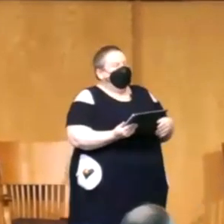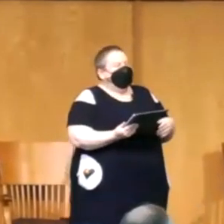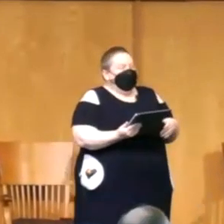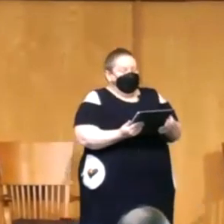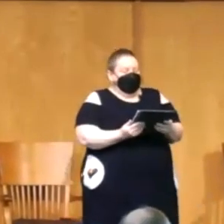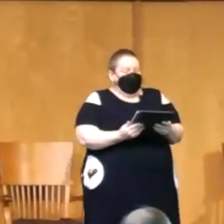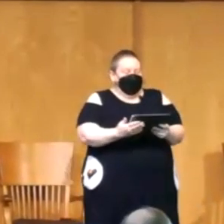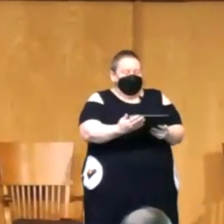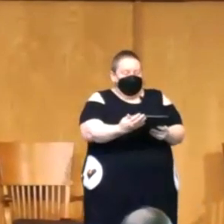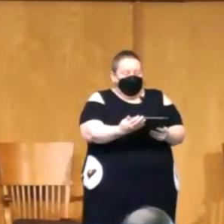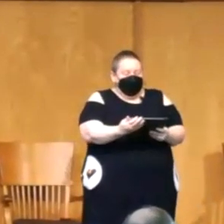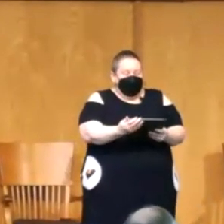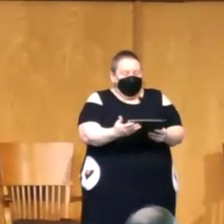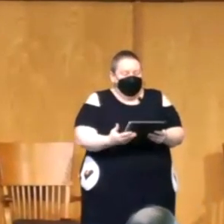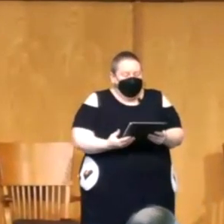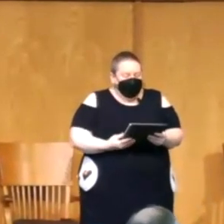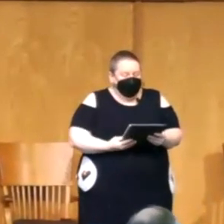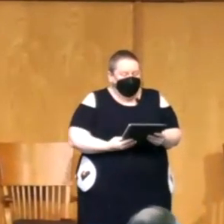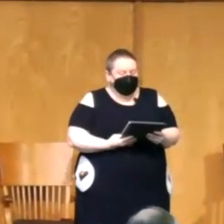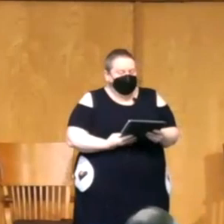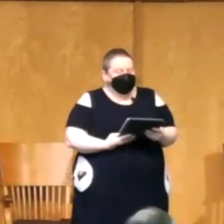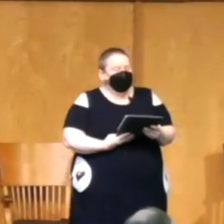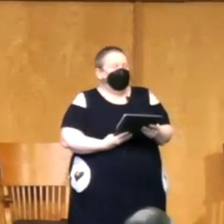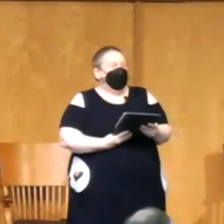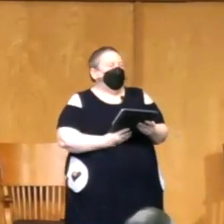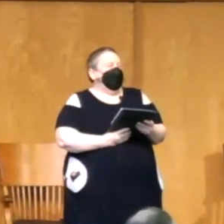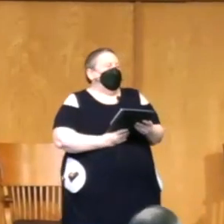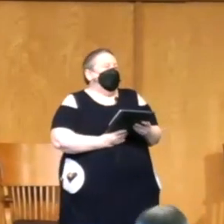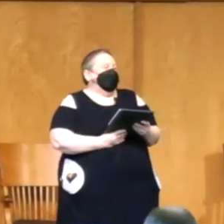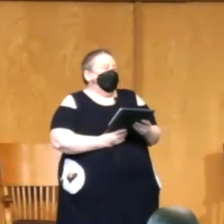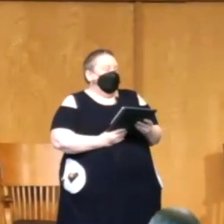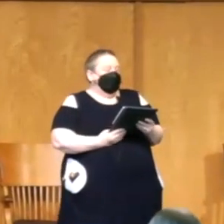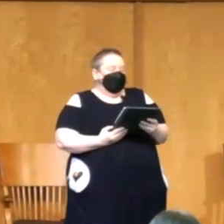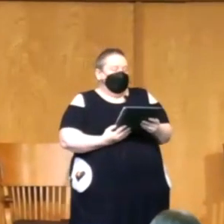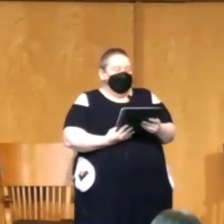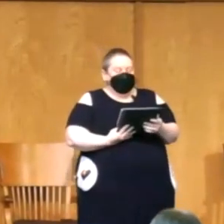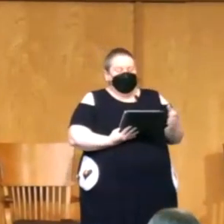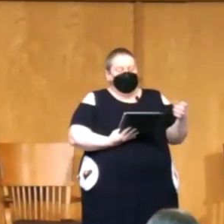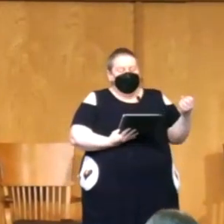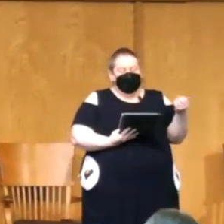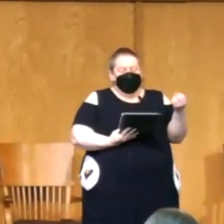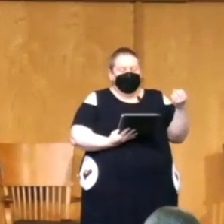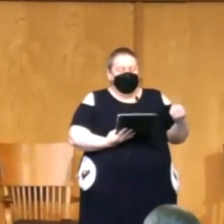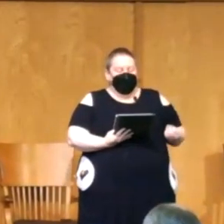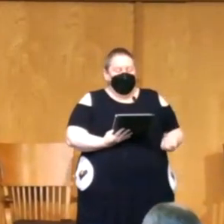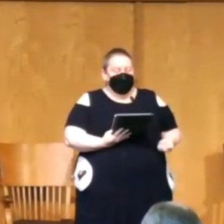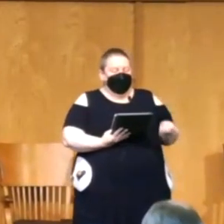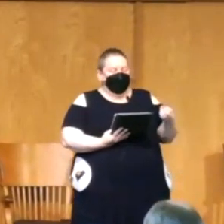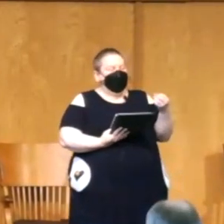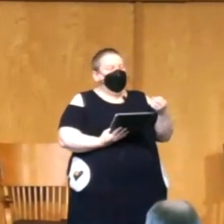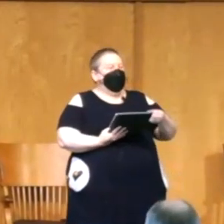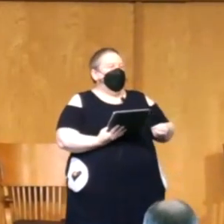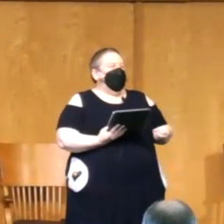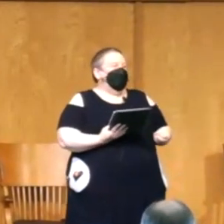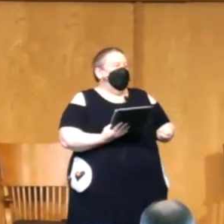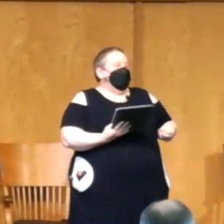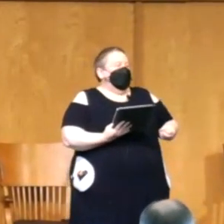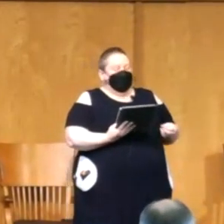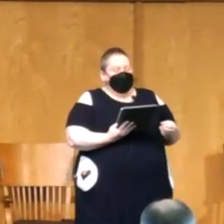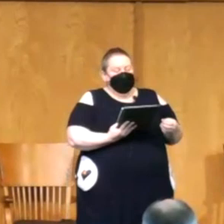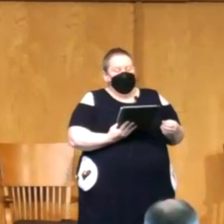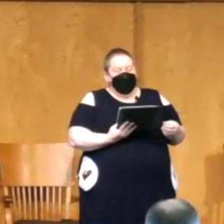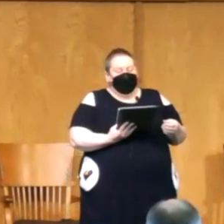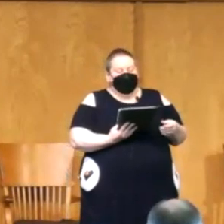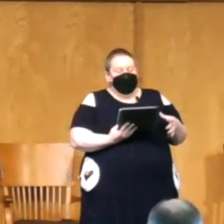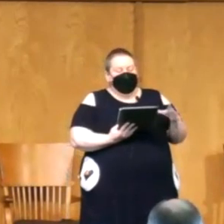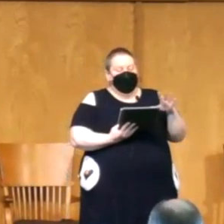It is the space between the platform and the train. It's the space between the heart and the brain,